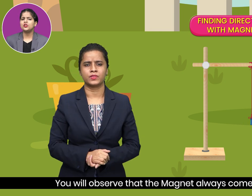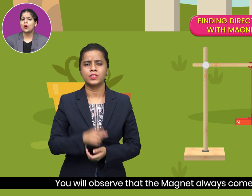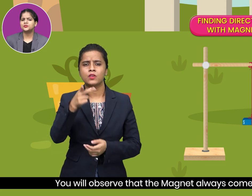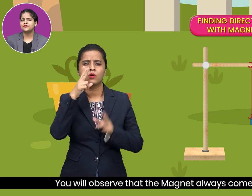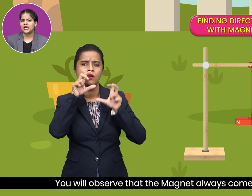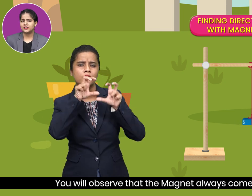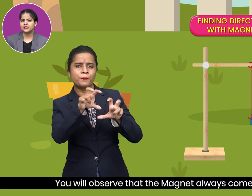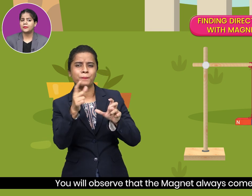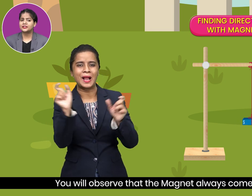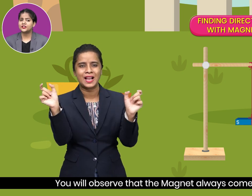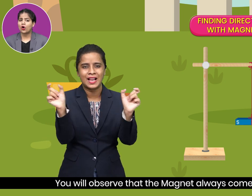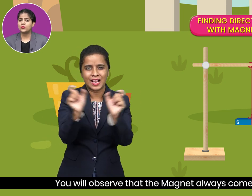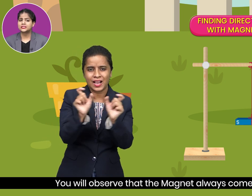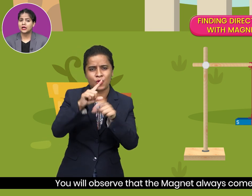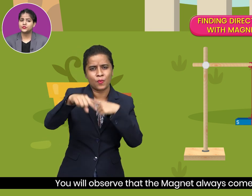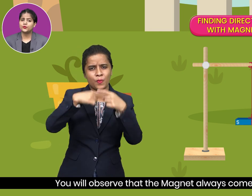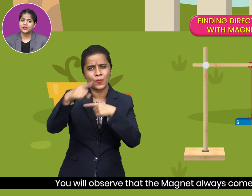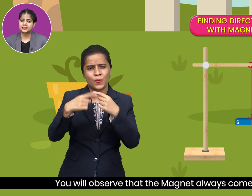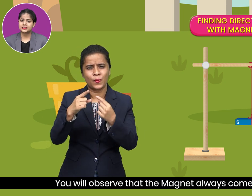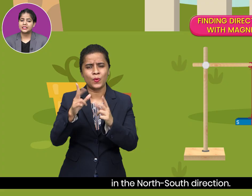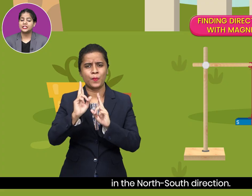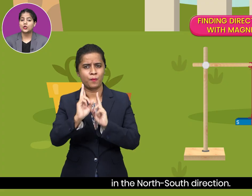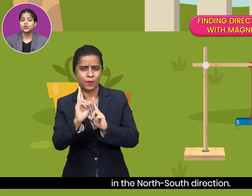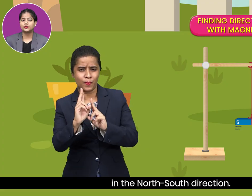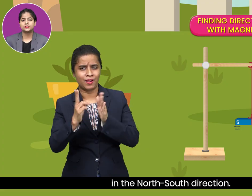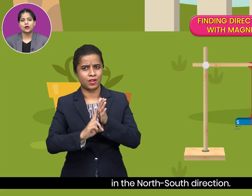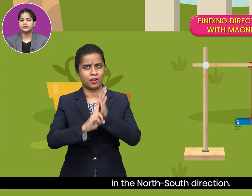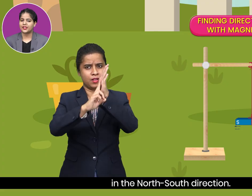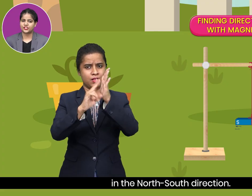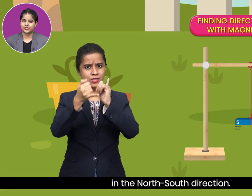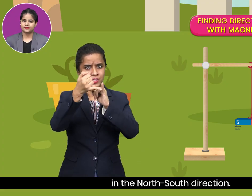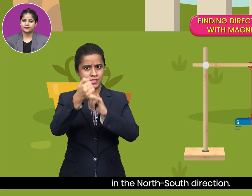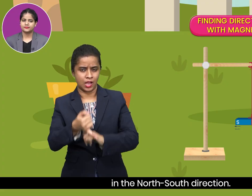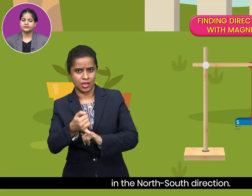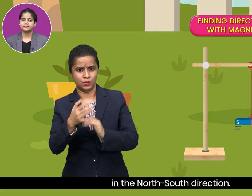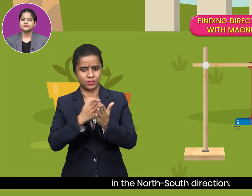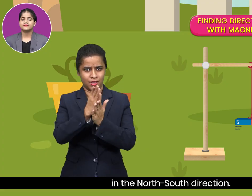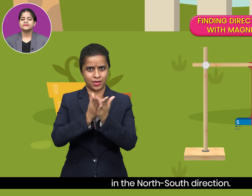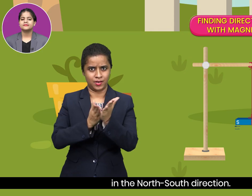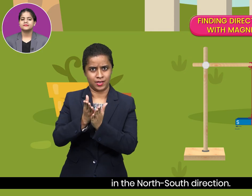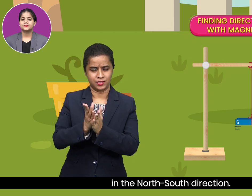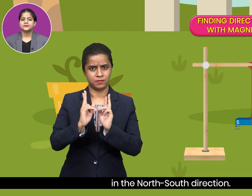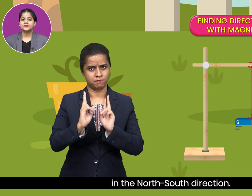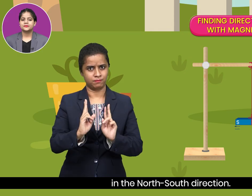You will observe that the magnet always comes to rest in the north-south direction.